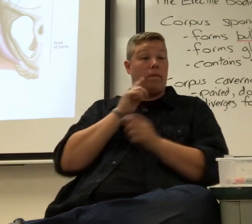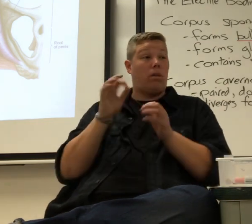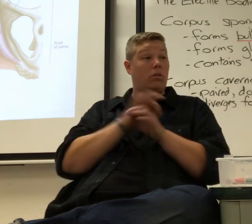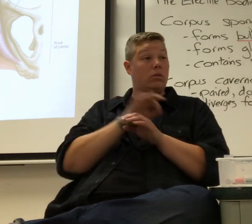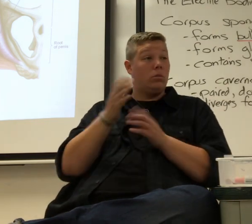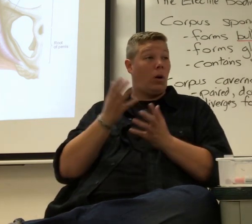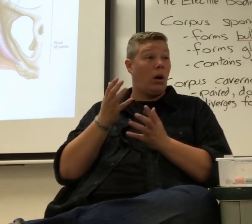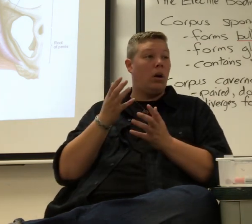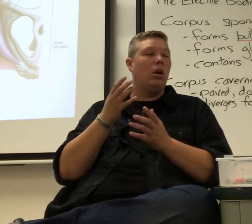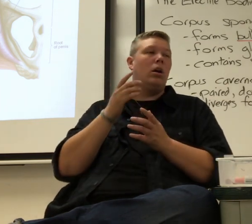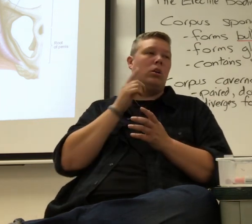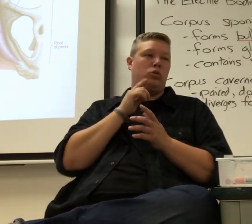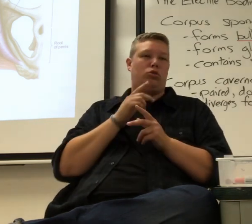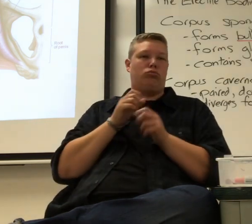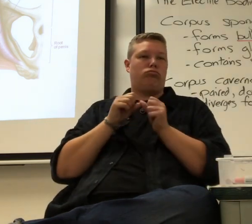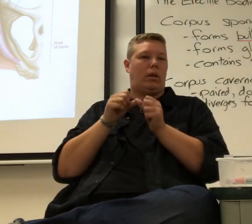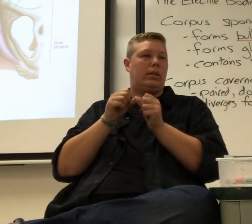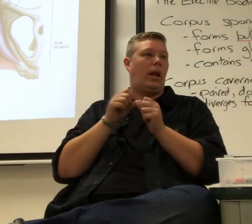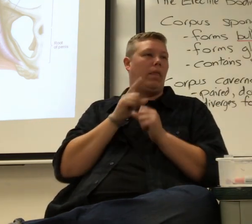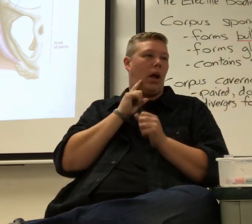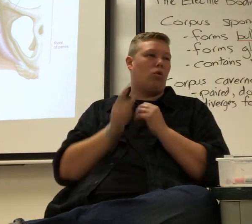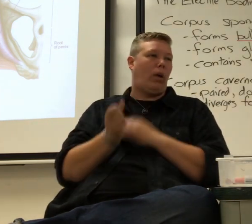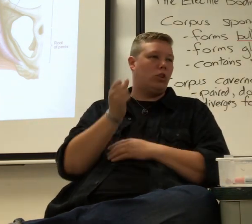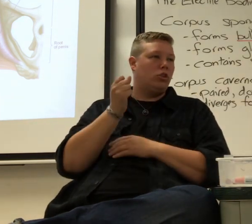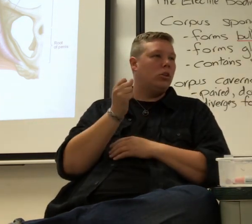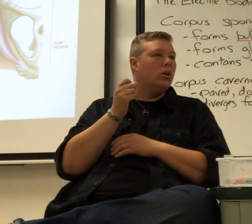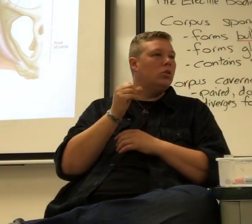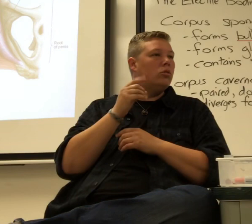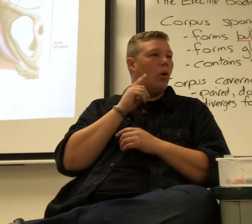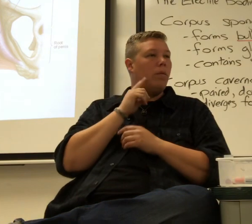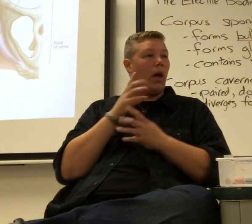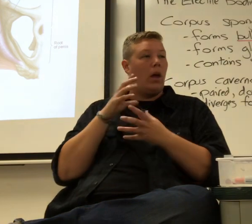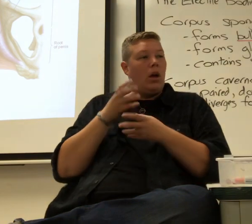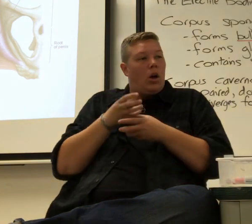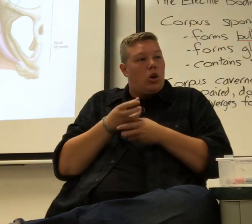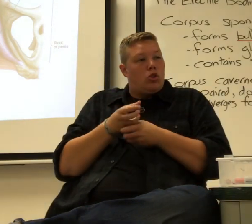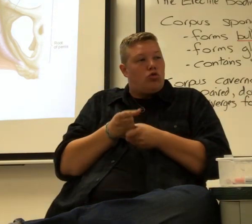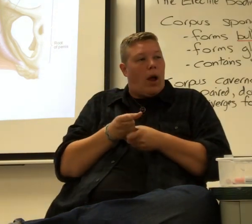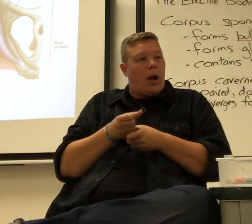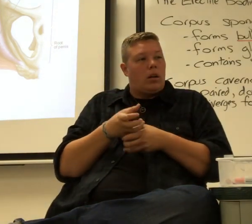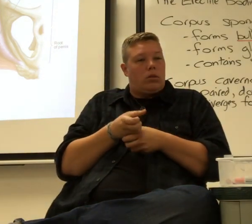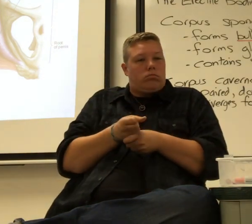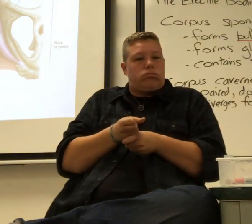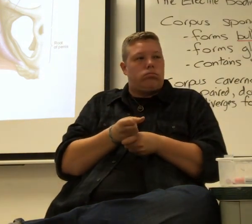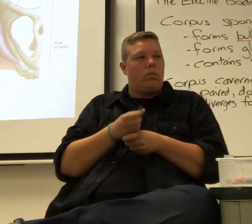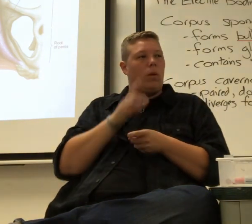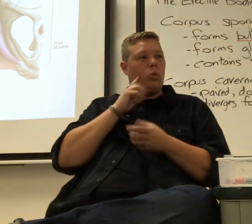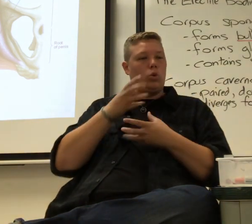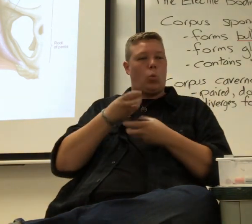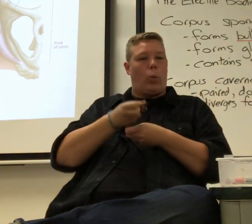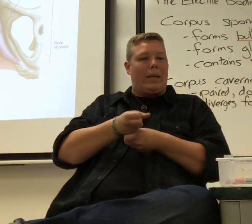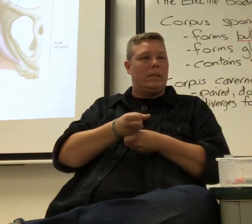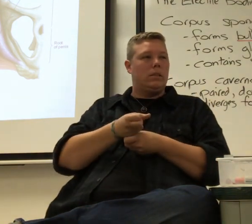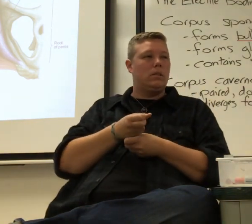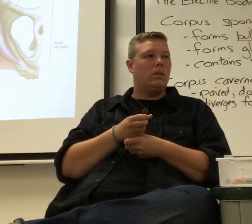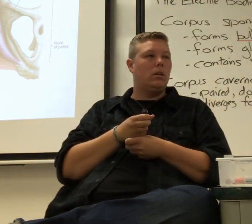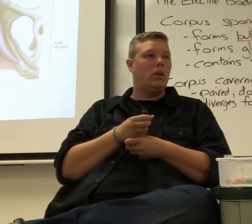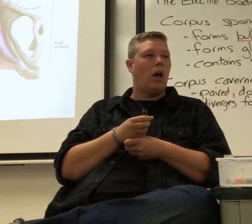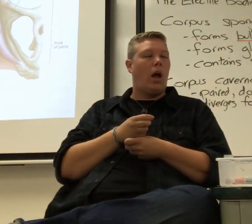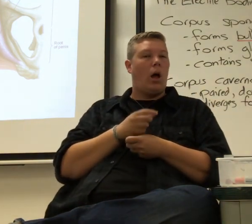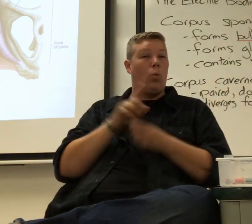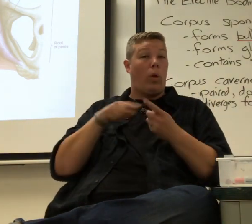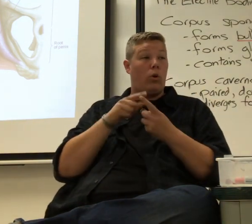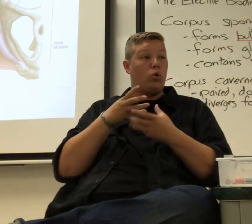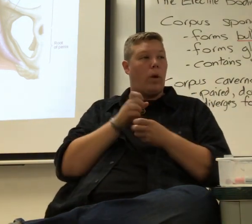is to help maintain erection. So when they contract, they squeeze. And in doing so, it's like you're